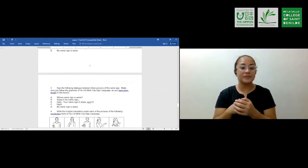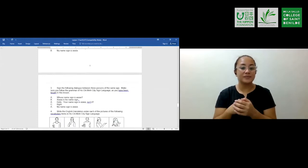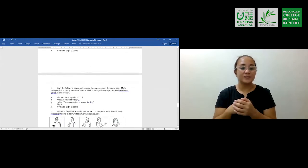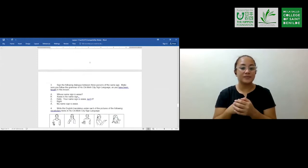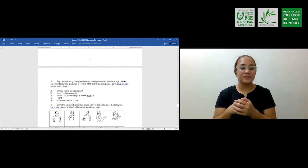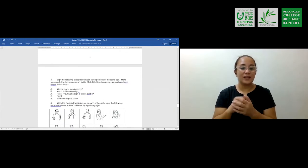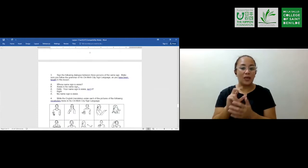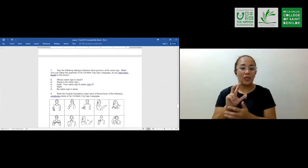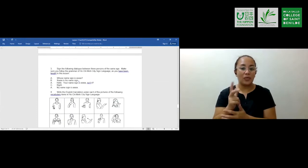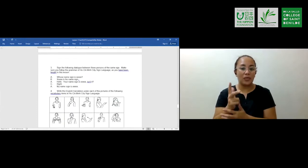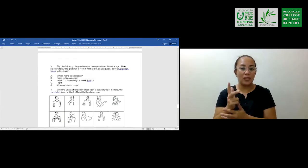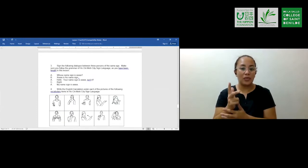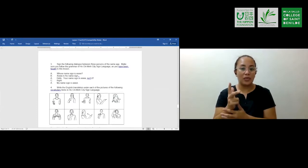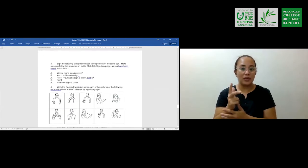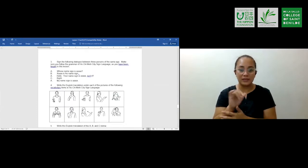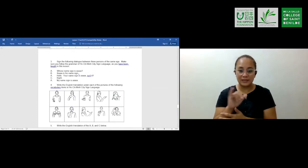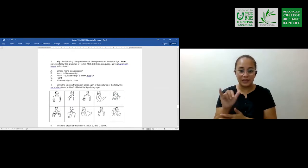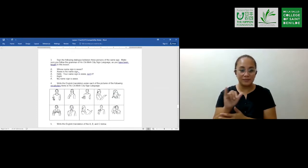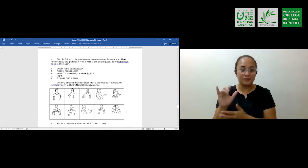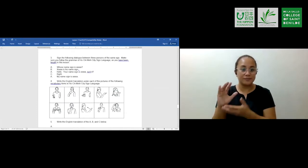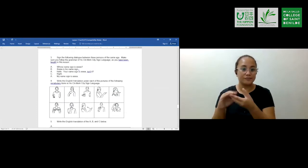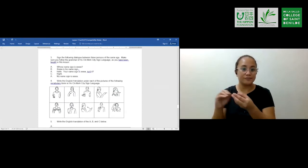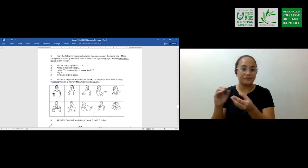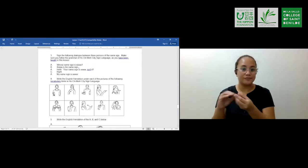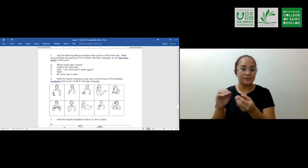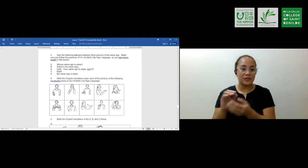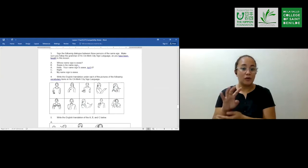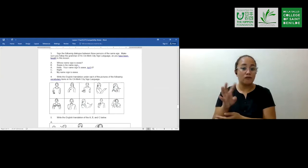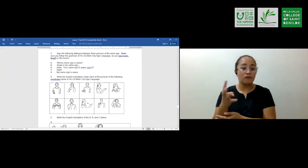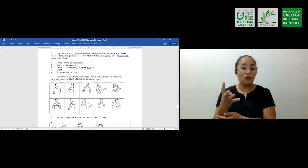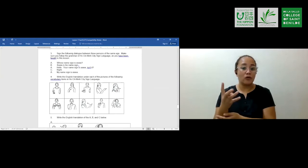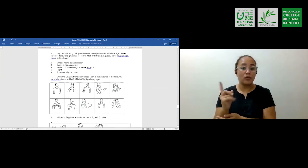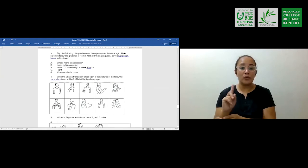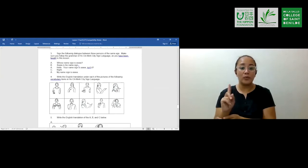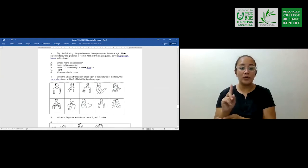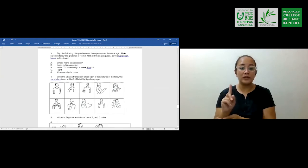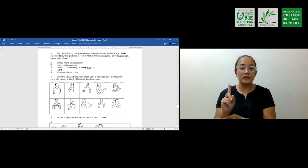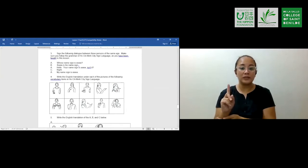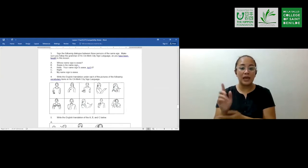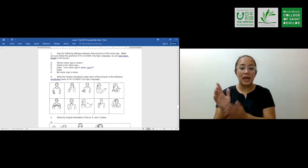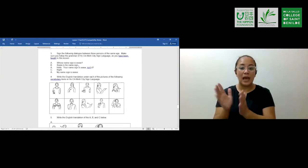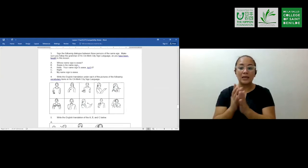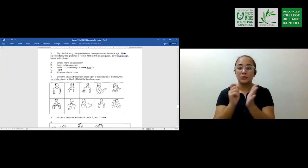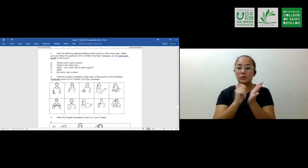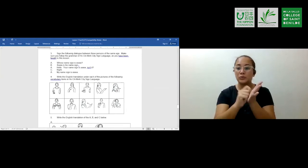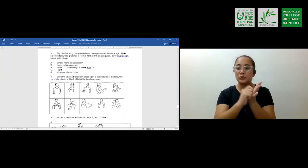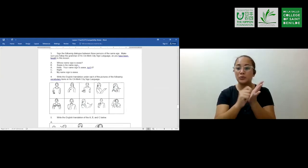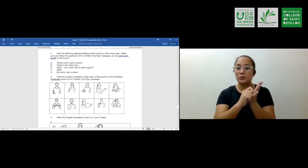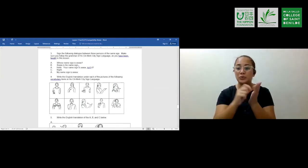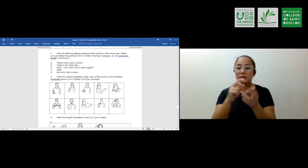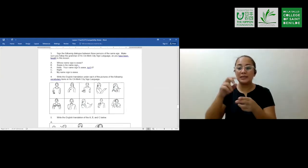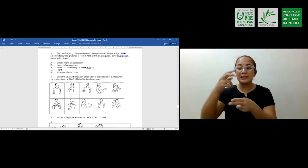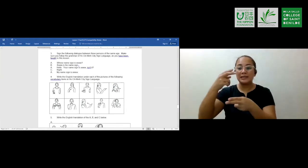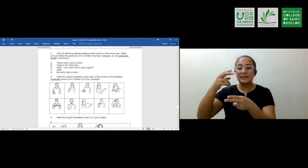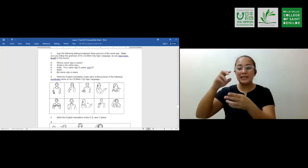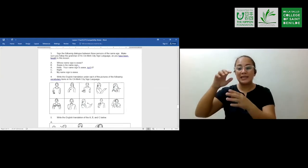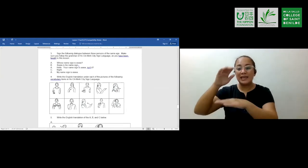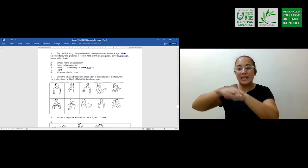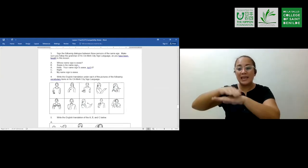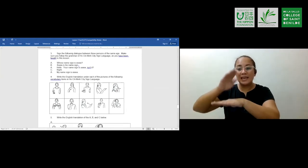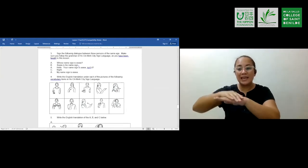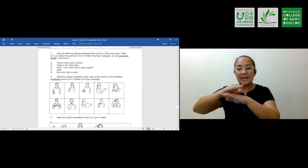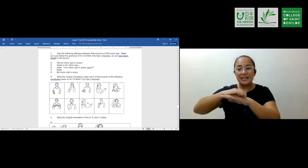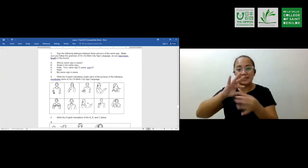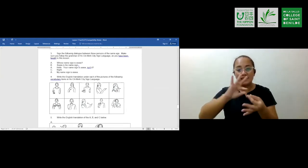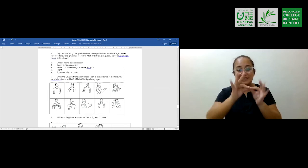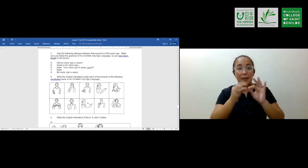Third, same story. The fourth one, you're asked to write the English translation of the sign under each picture.